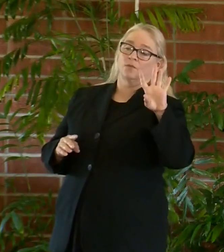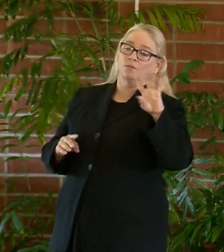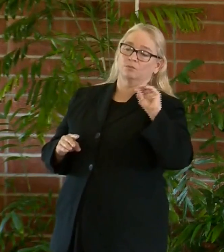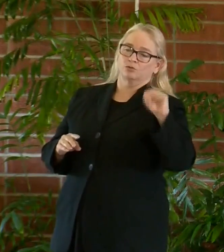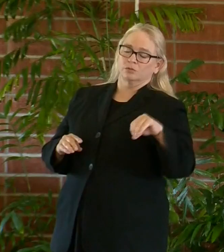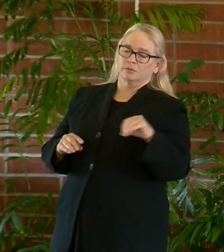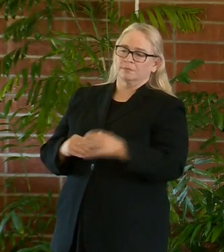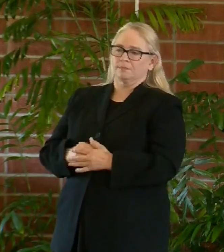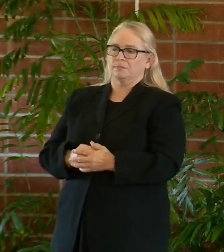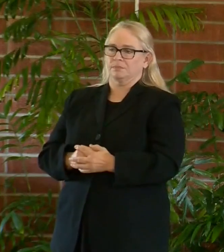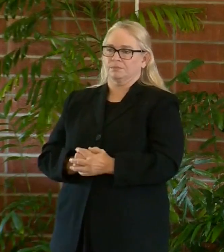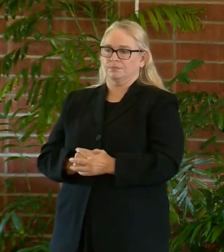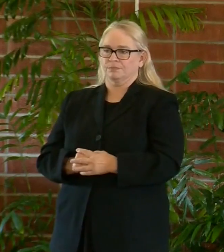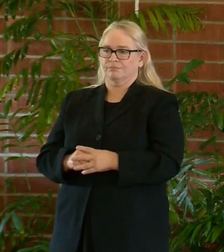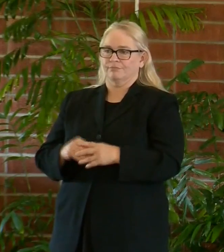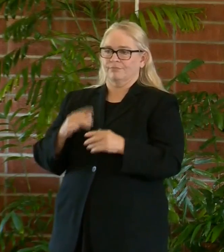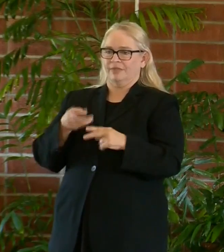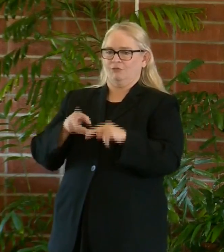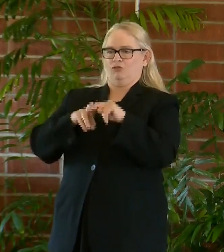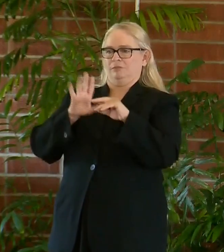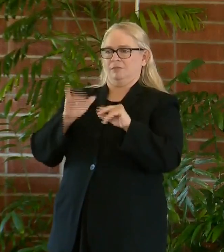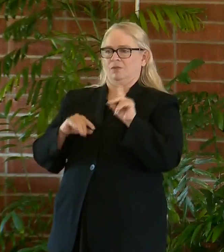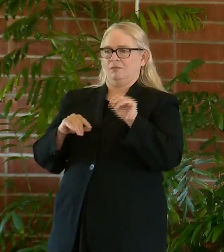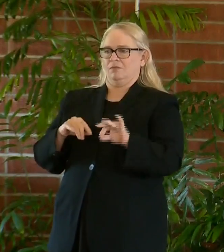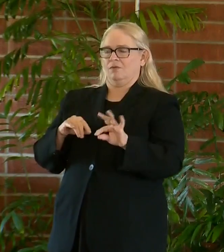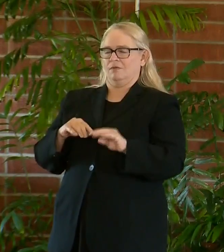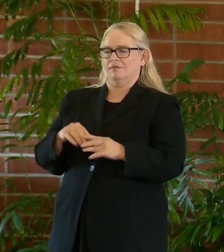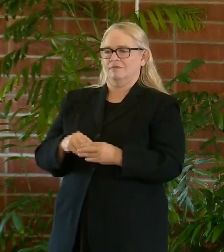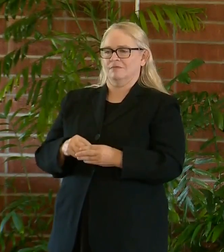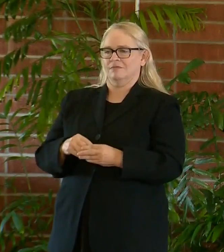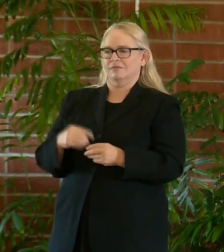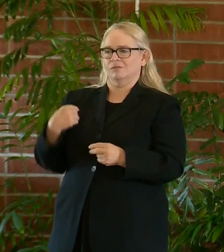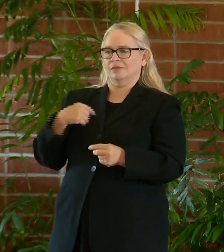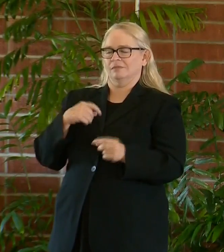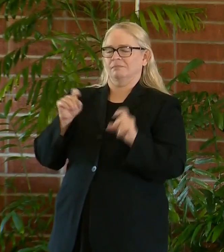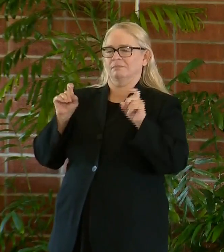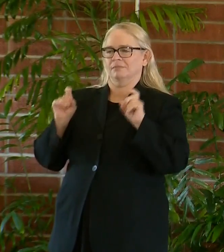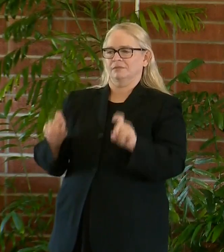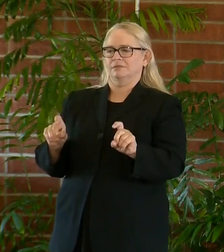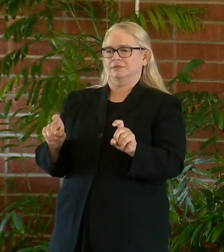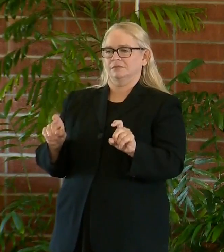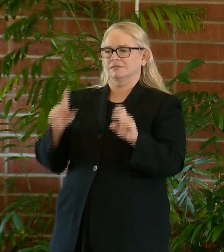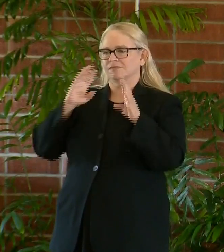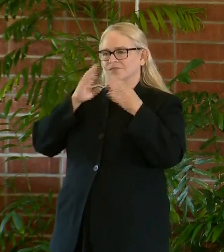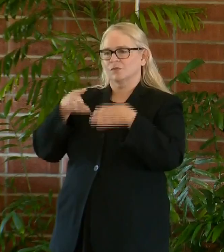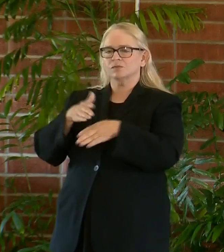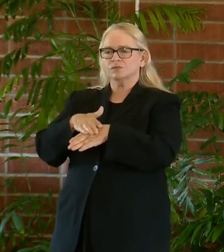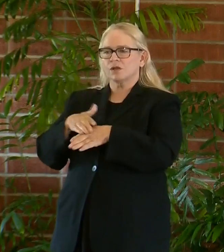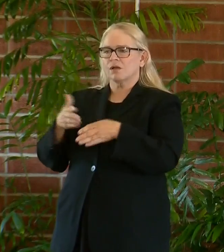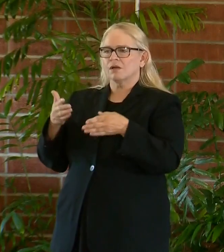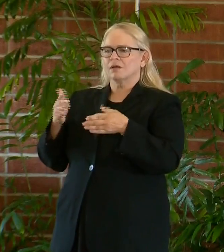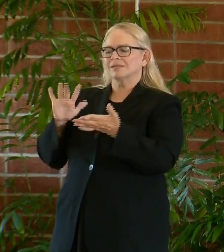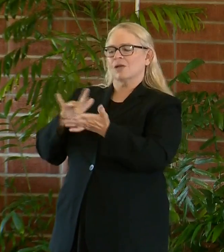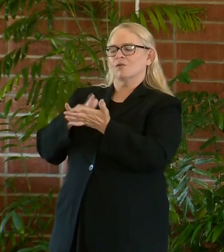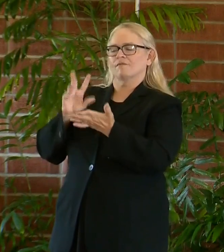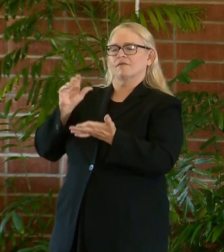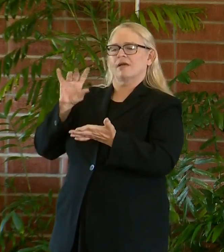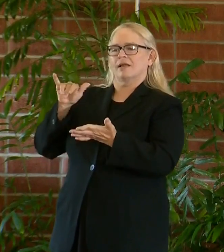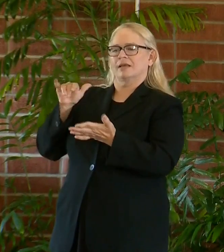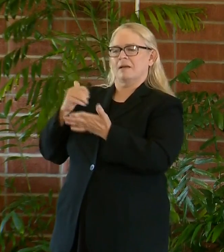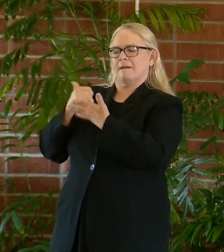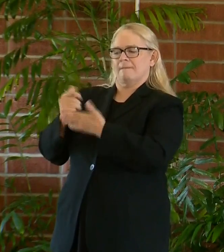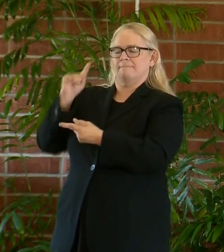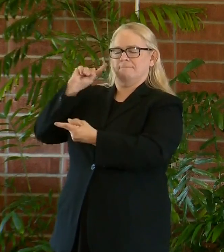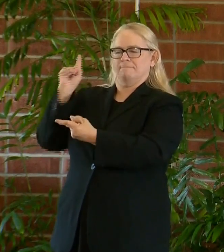we have a great deal of work to do to get transmission rates down here in the Central Valley. As the governor mentioned, the